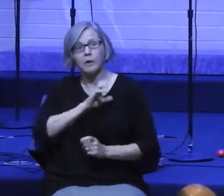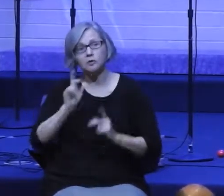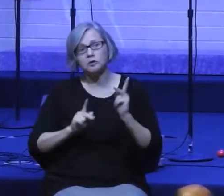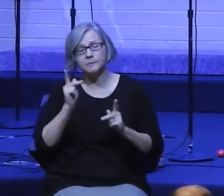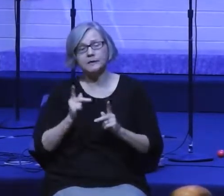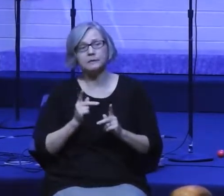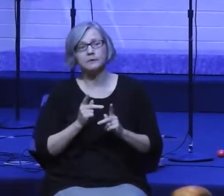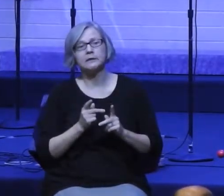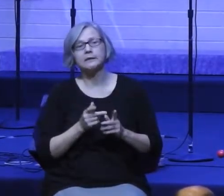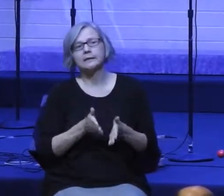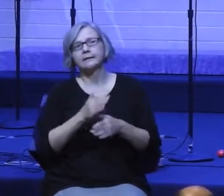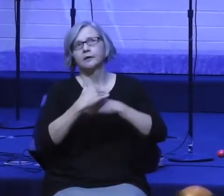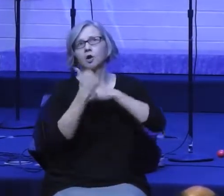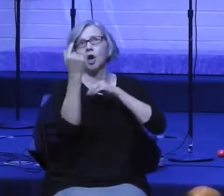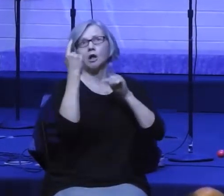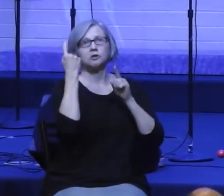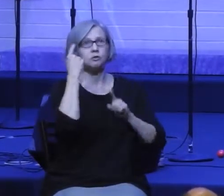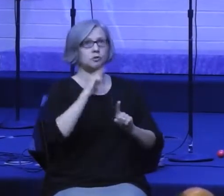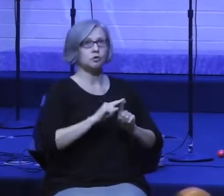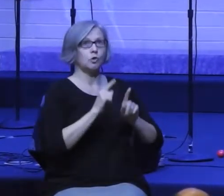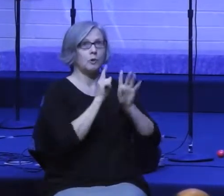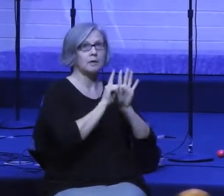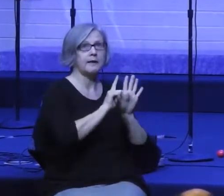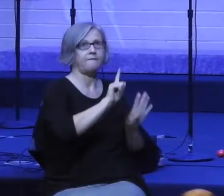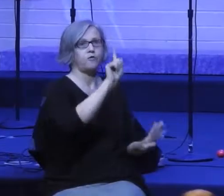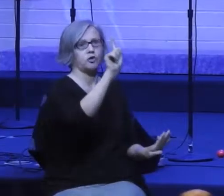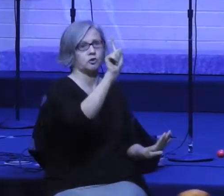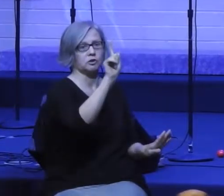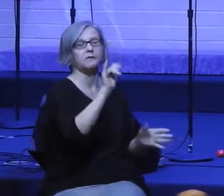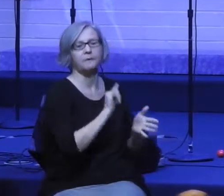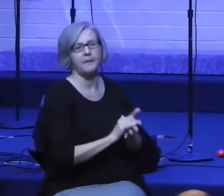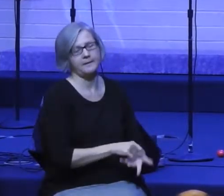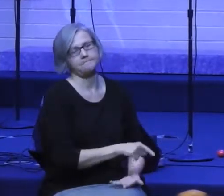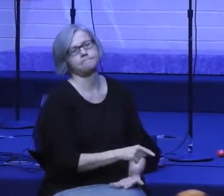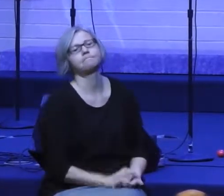to diverge from that?